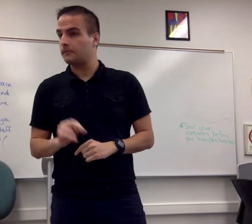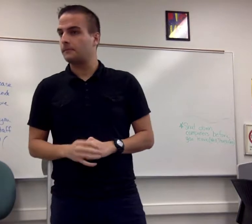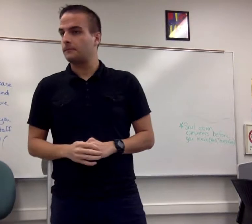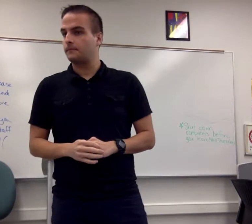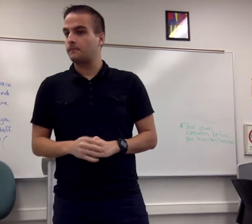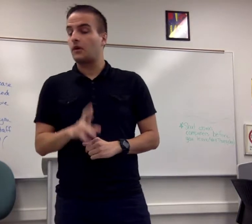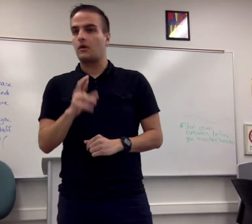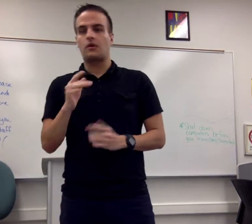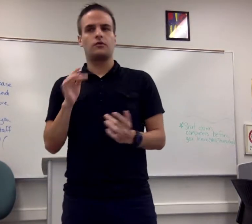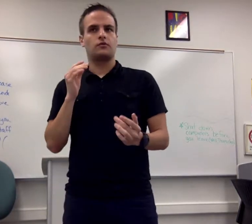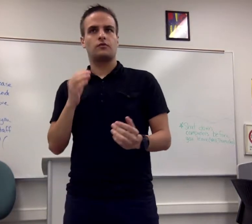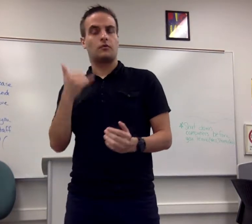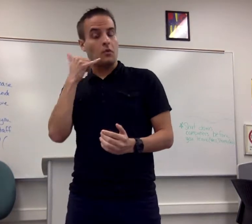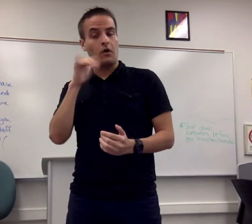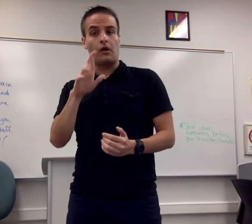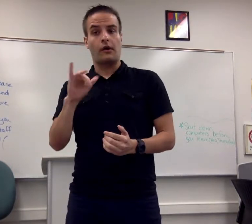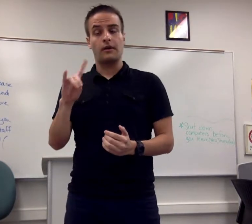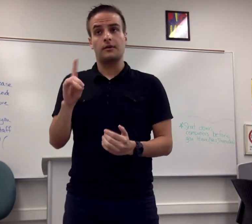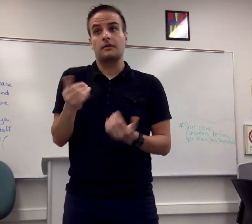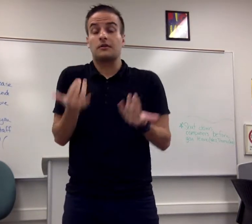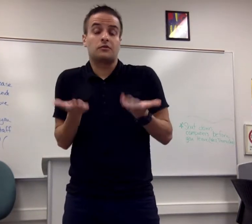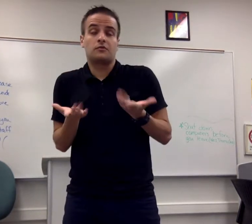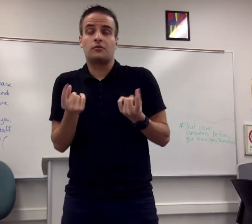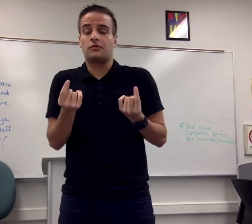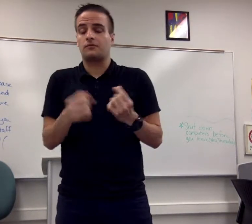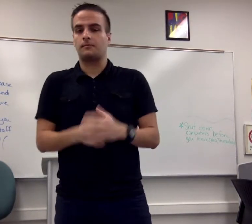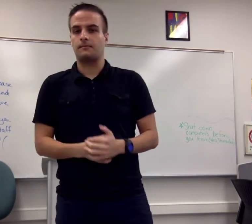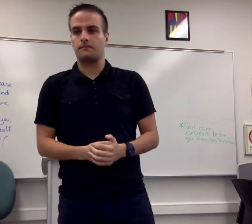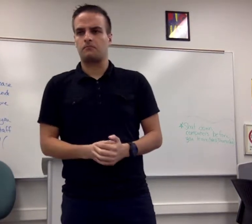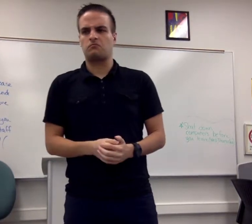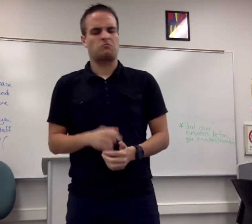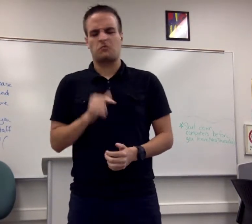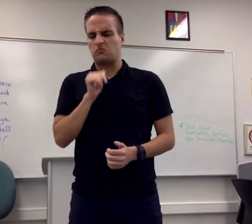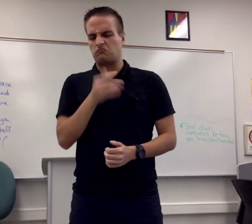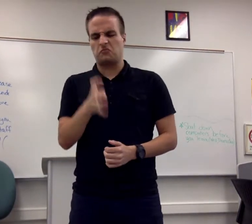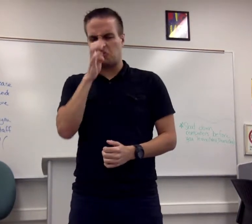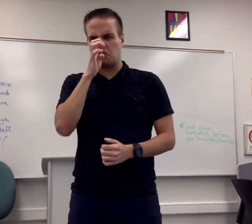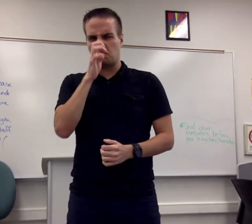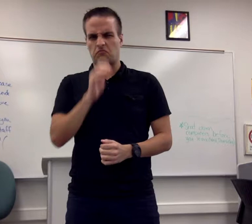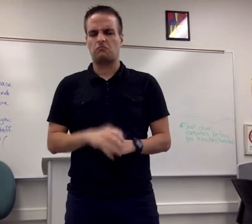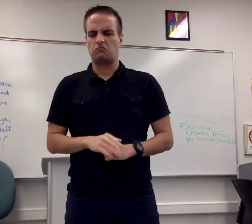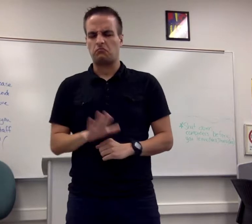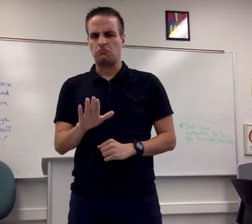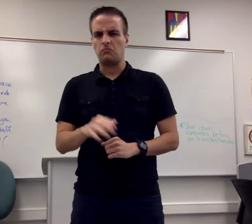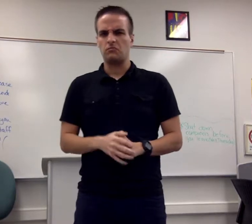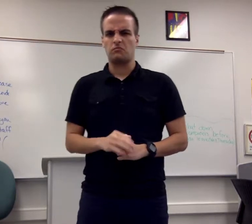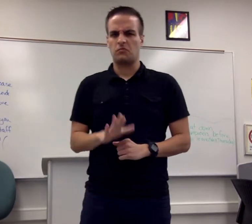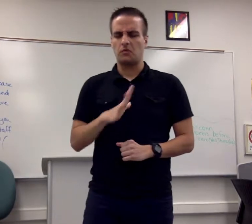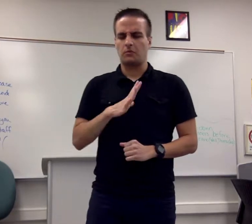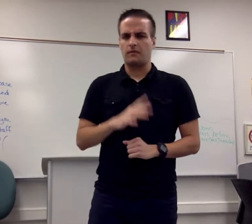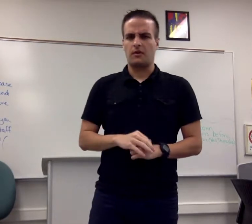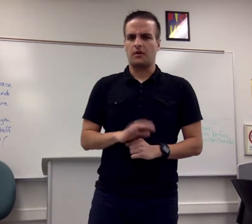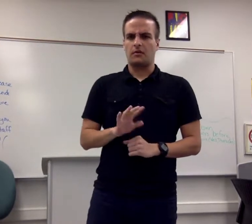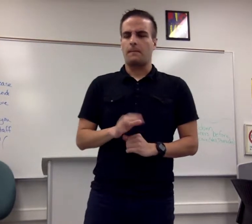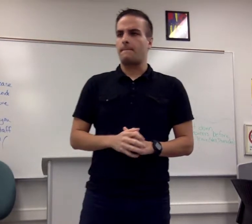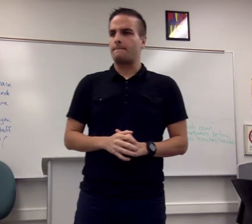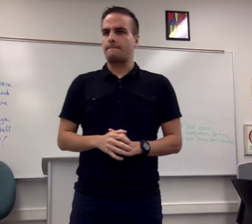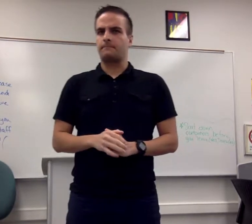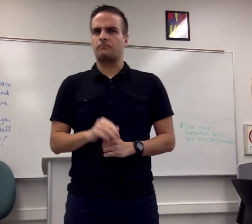your options are as well. I'm sure it's like not that strict, that, you know, that you're going to lose your certification forever and ever. So 2 hours, I'm sure they can